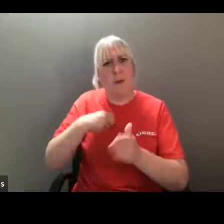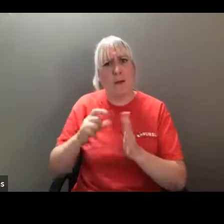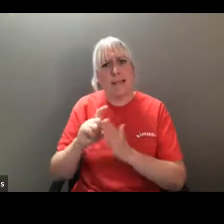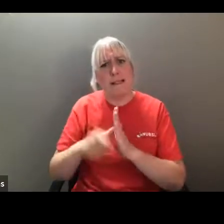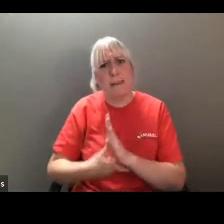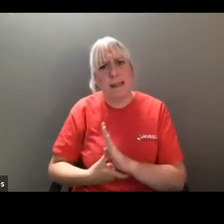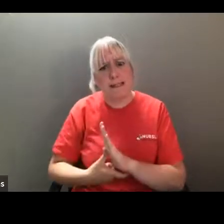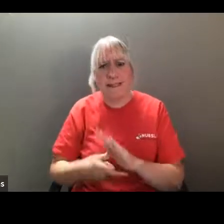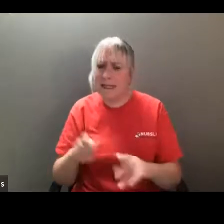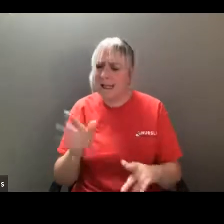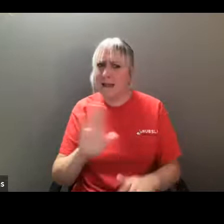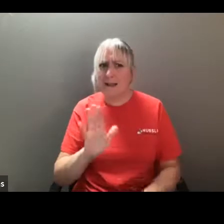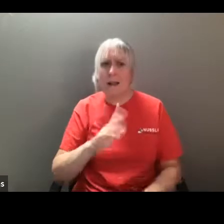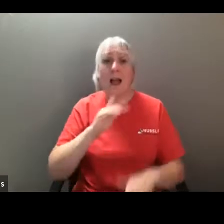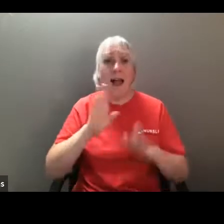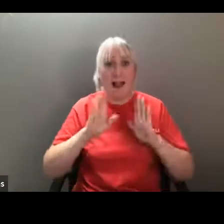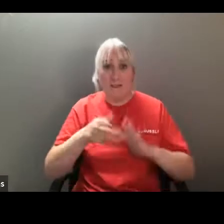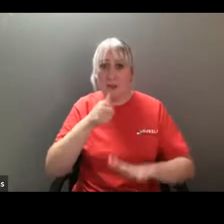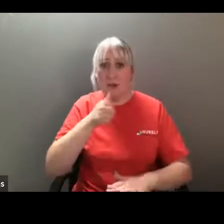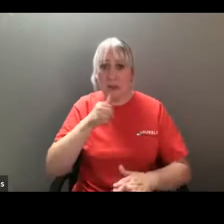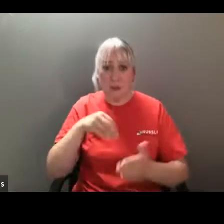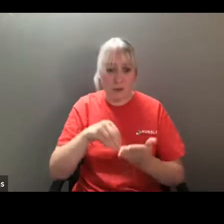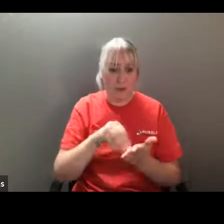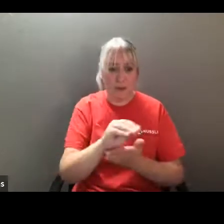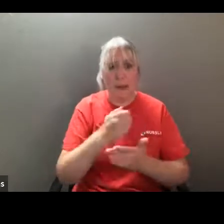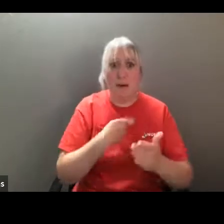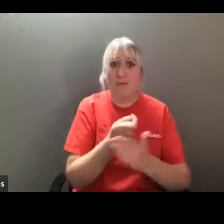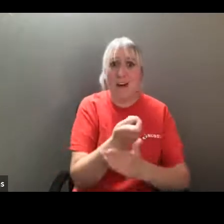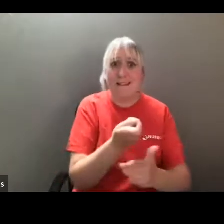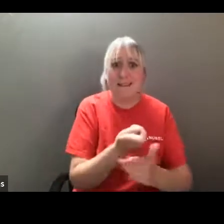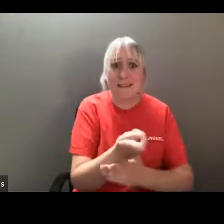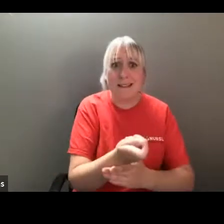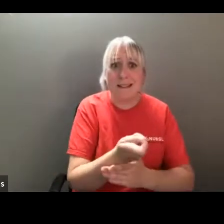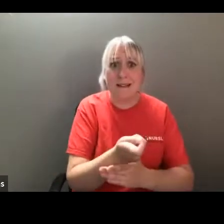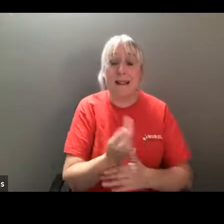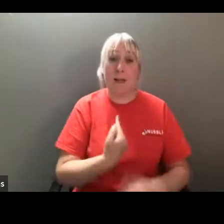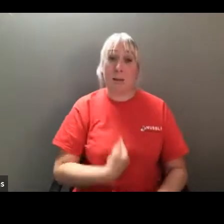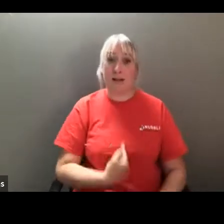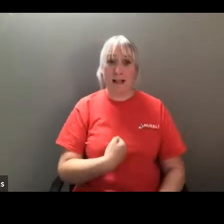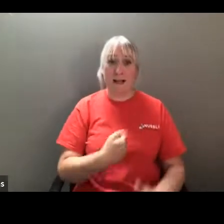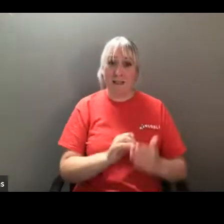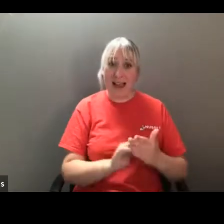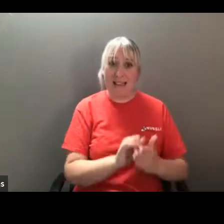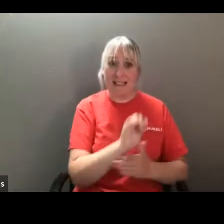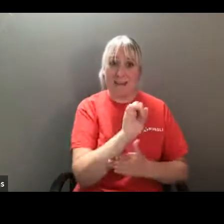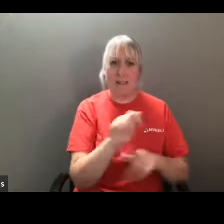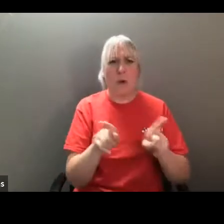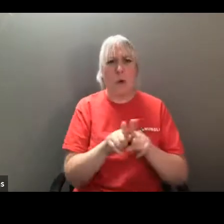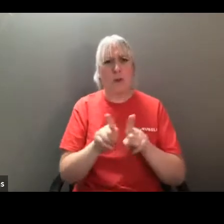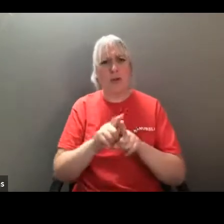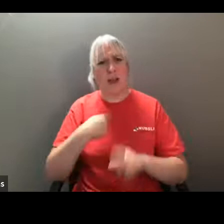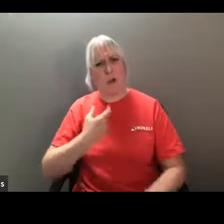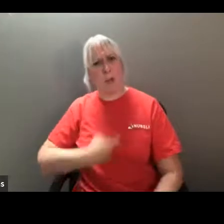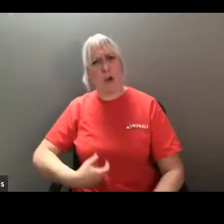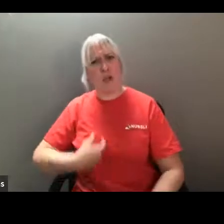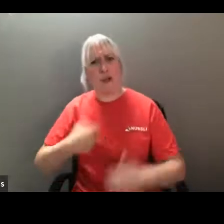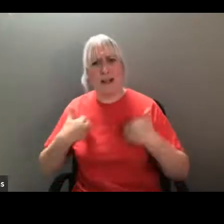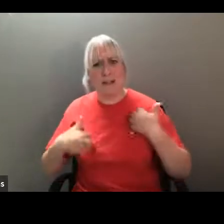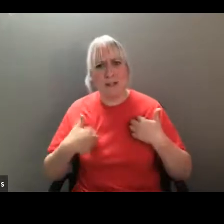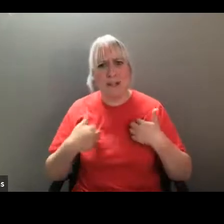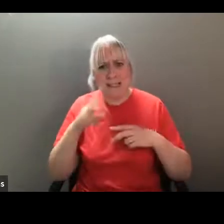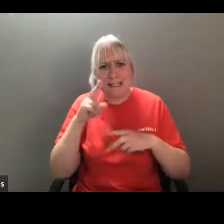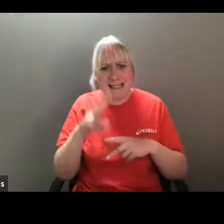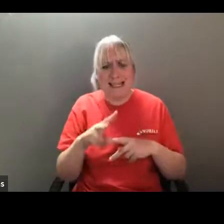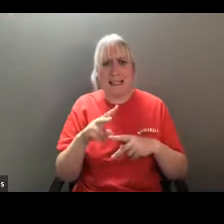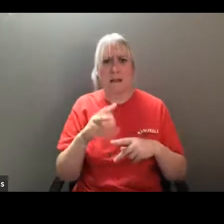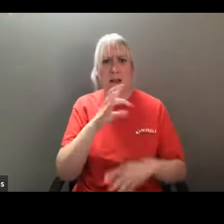people, I use it to go towards my rent. So as both an activist and someone who has a personal interest in seeing Social Security